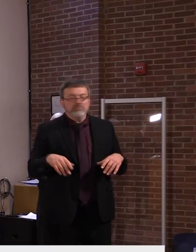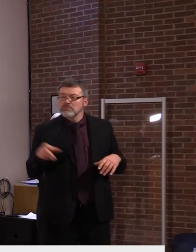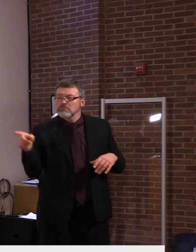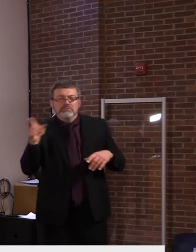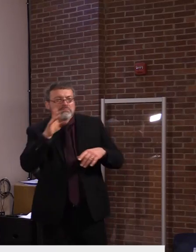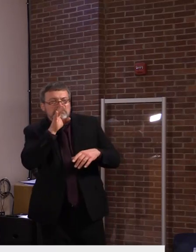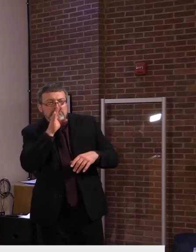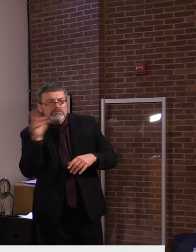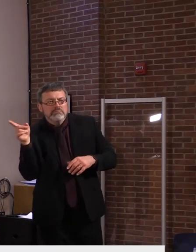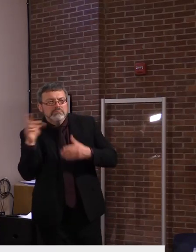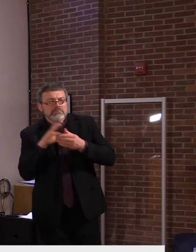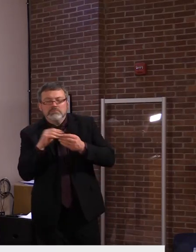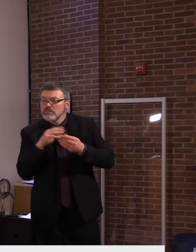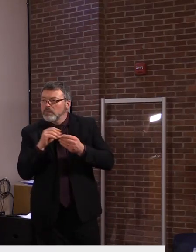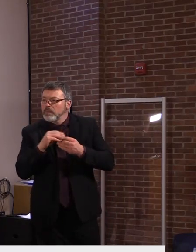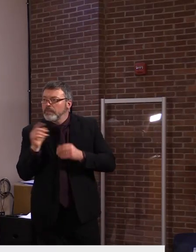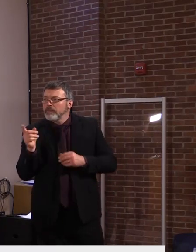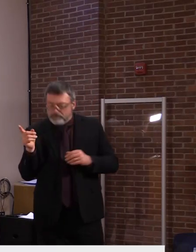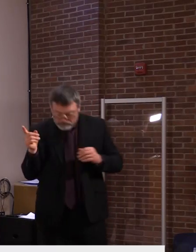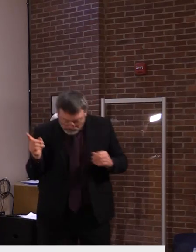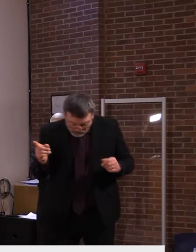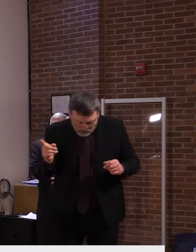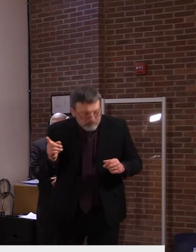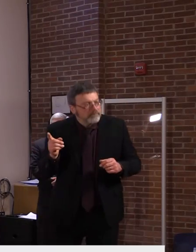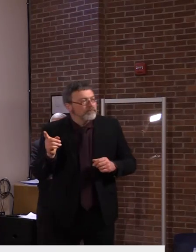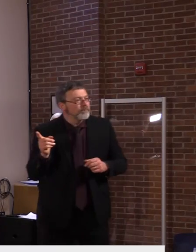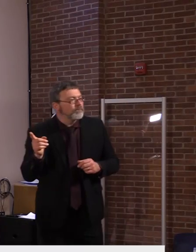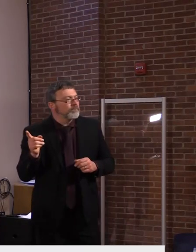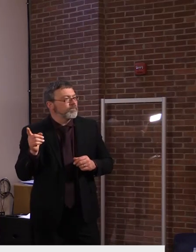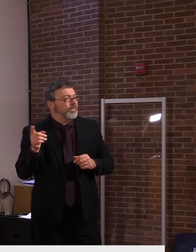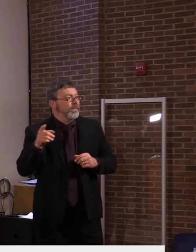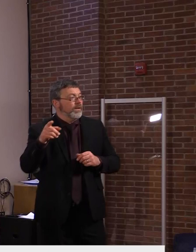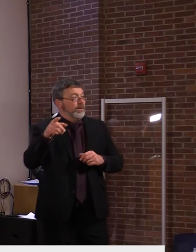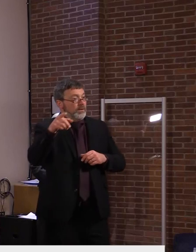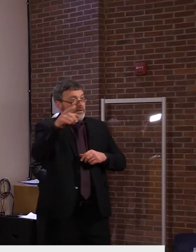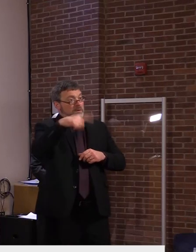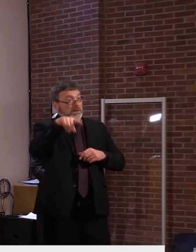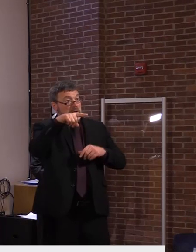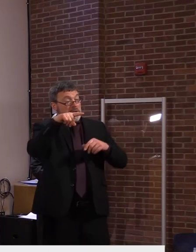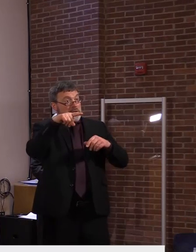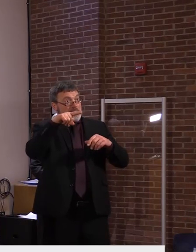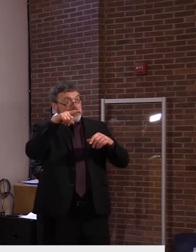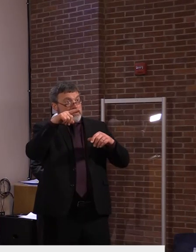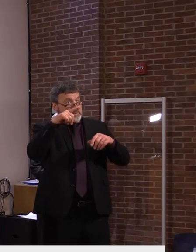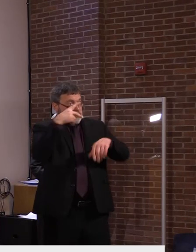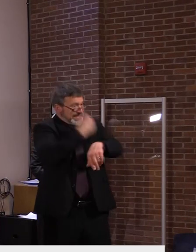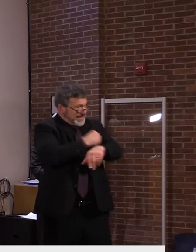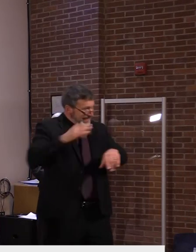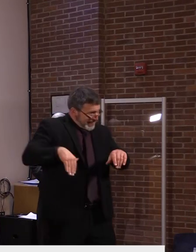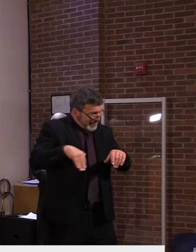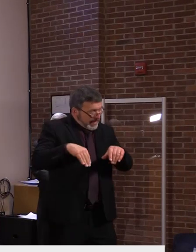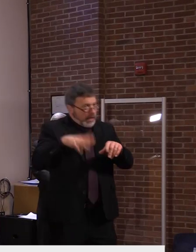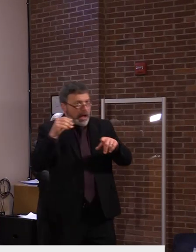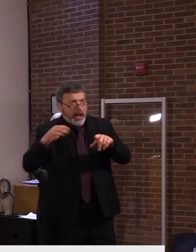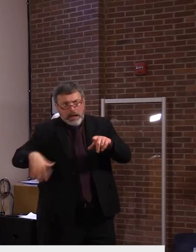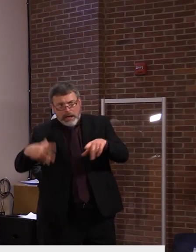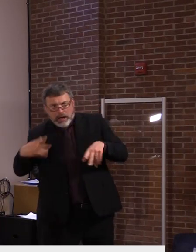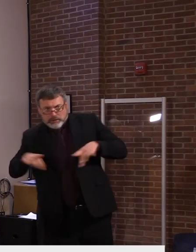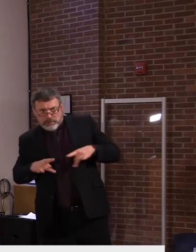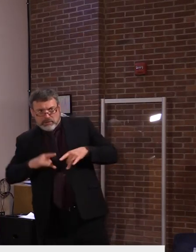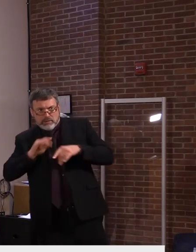some of those who have not been infected as of yet. So I would say somewhere